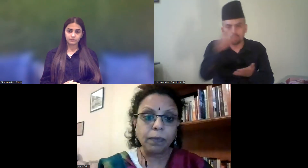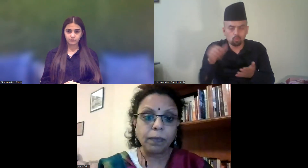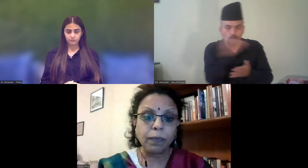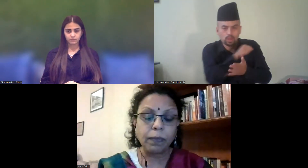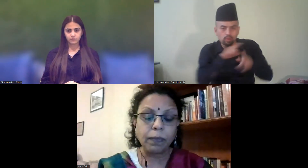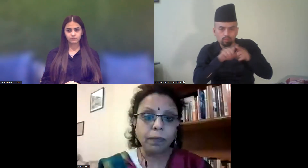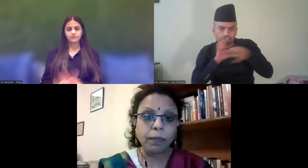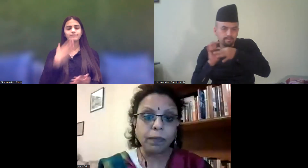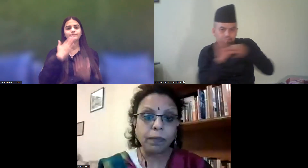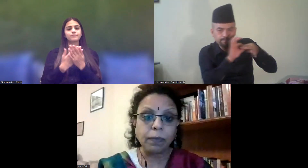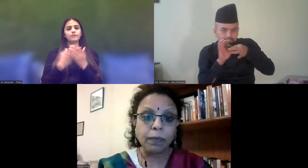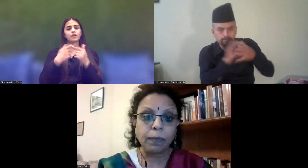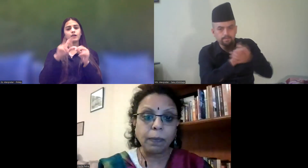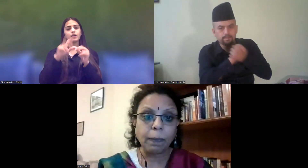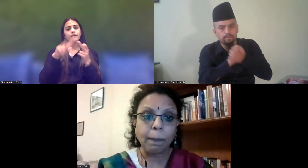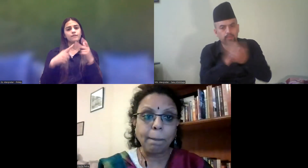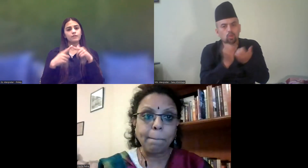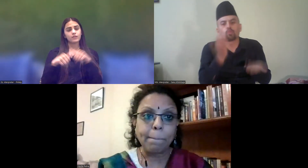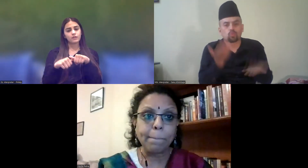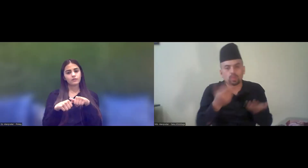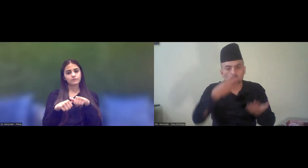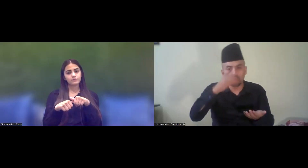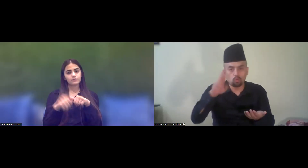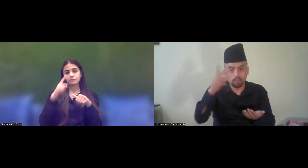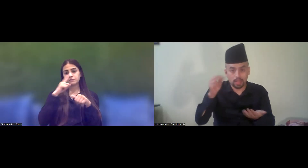Kavita. Urmila, would you like to come in?